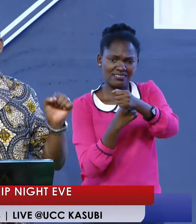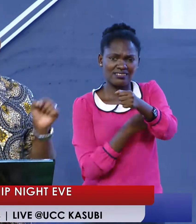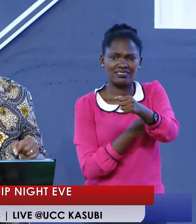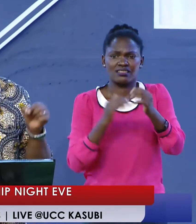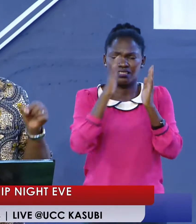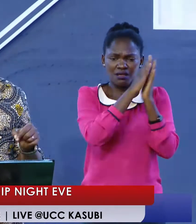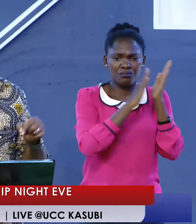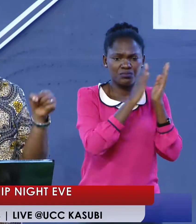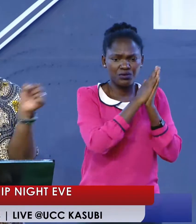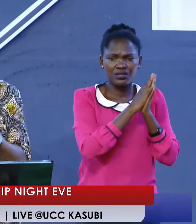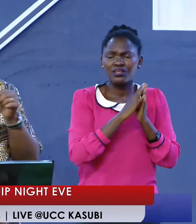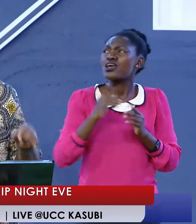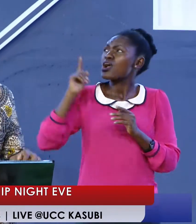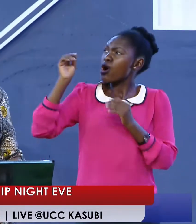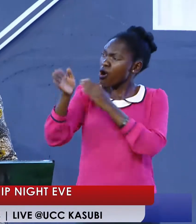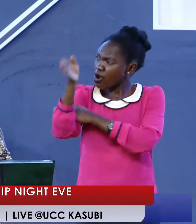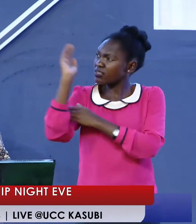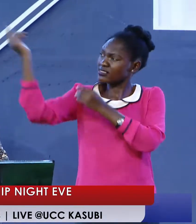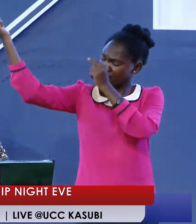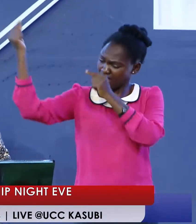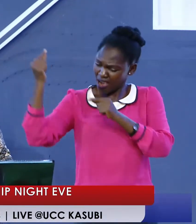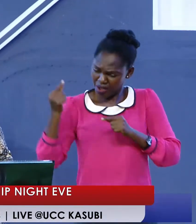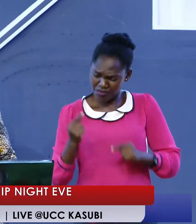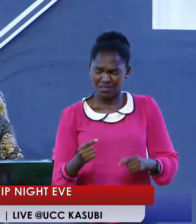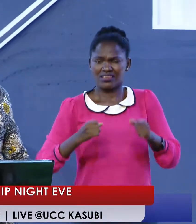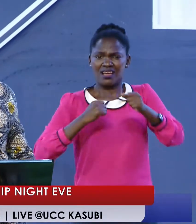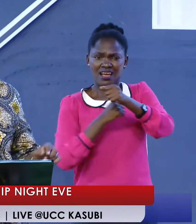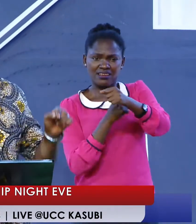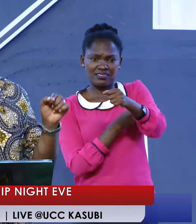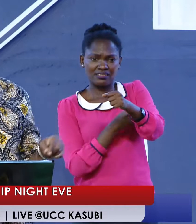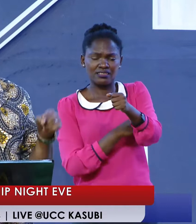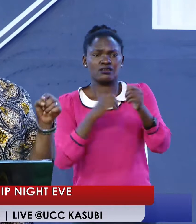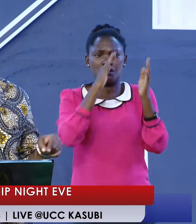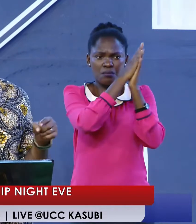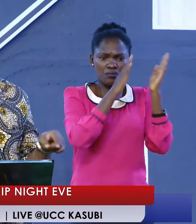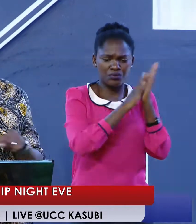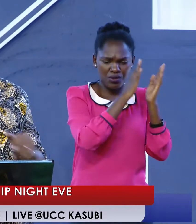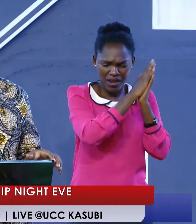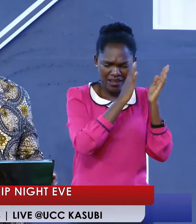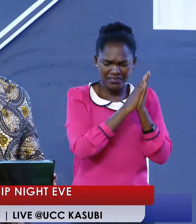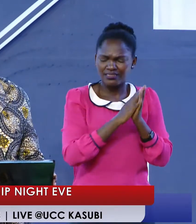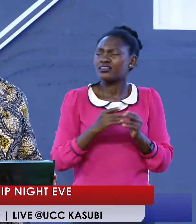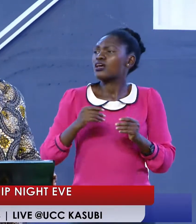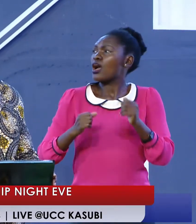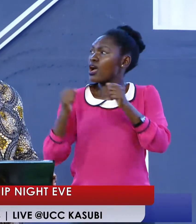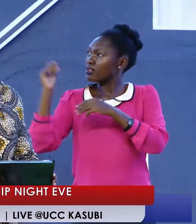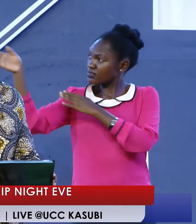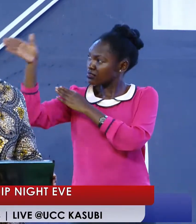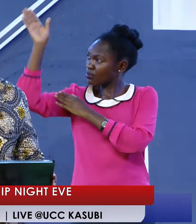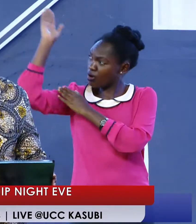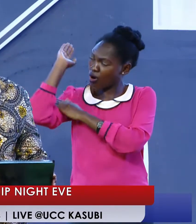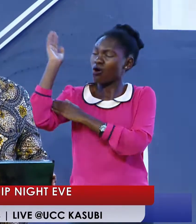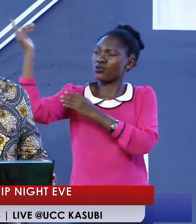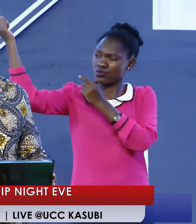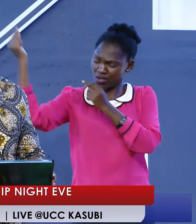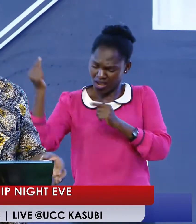Katonda kawanso kulwanirira Yuda. The Lord descends to defend Judah. Katonda kawanso kulwanirira Inaman. The Lord descends